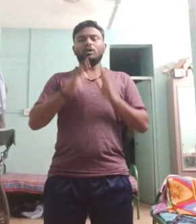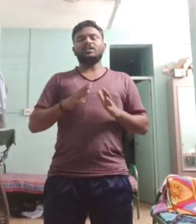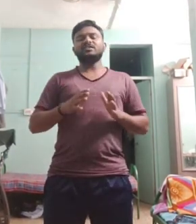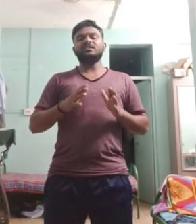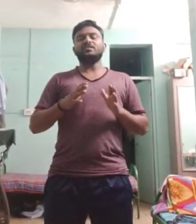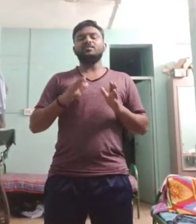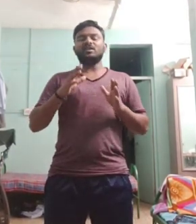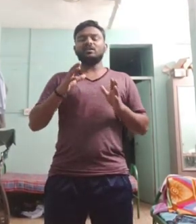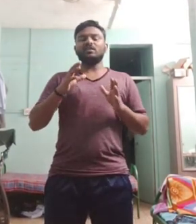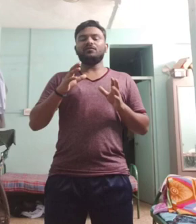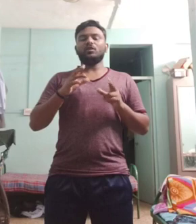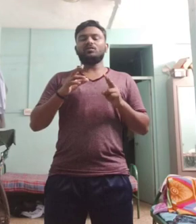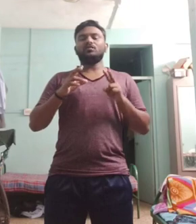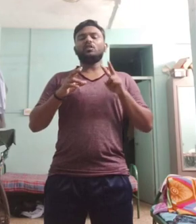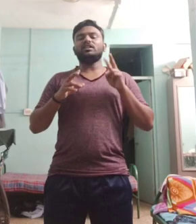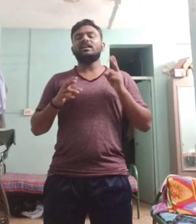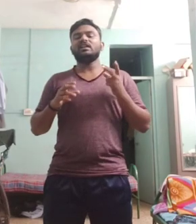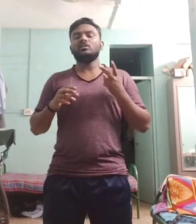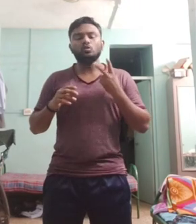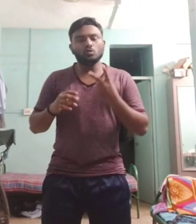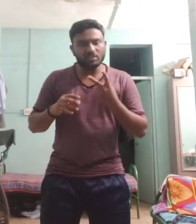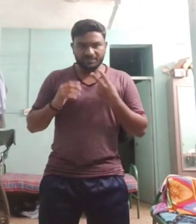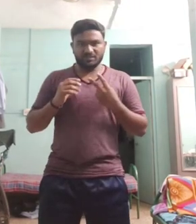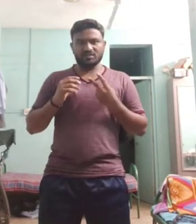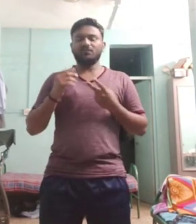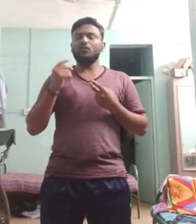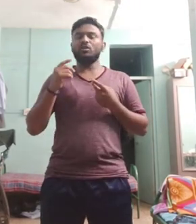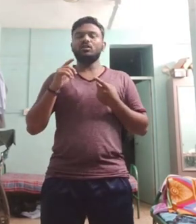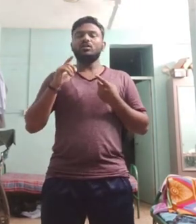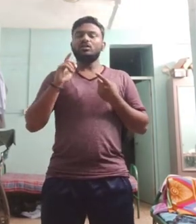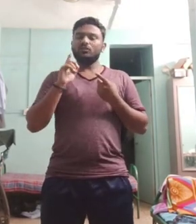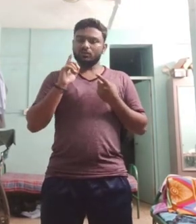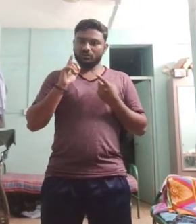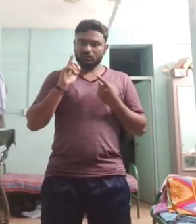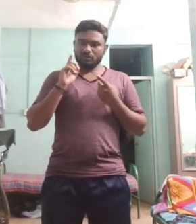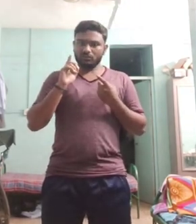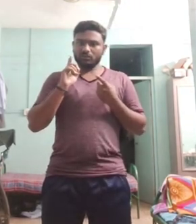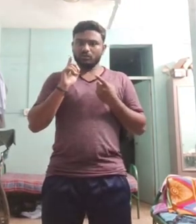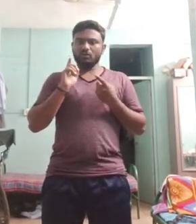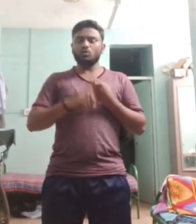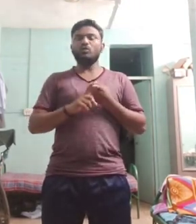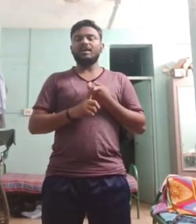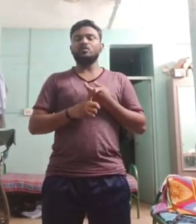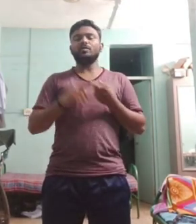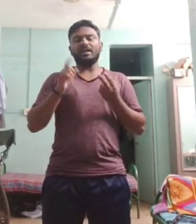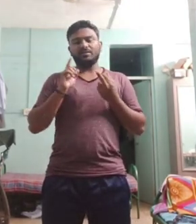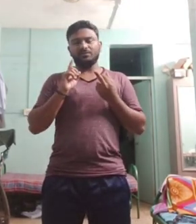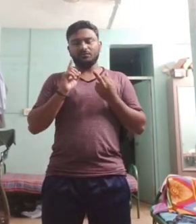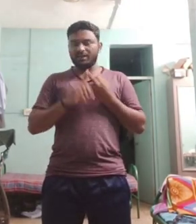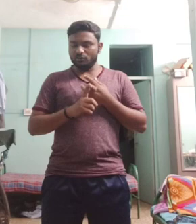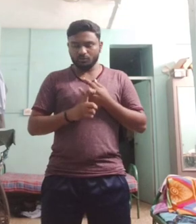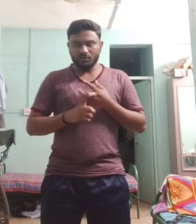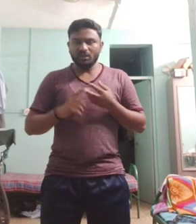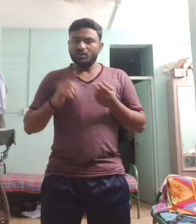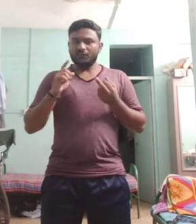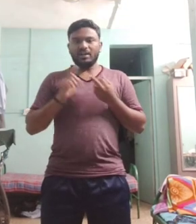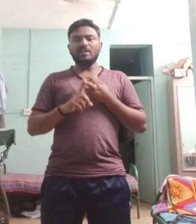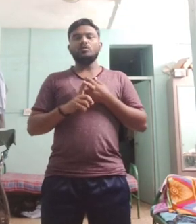What is the what there are two names for uh, do while loop and while loop. While loop